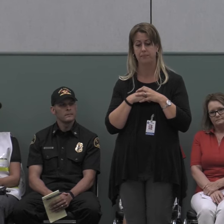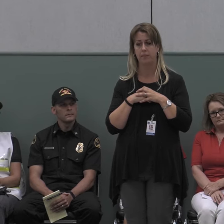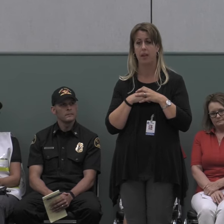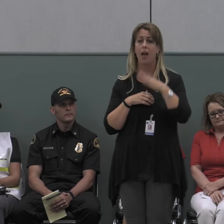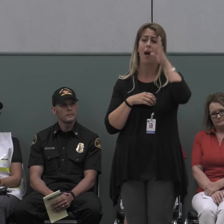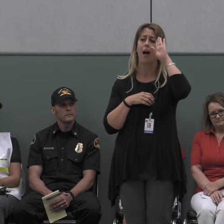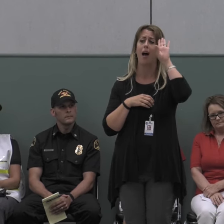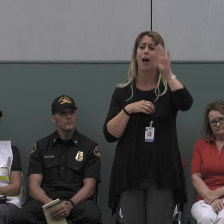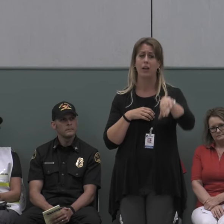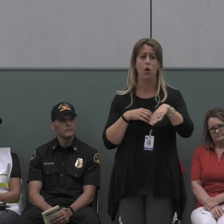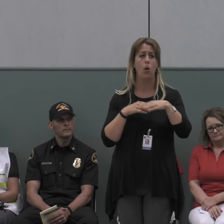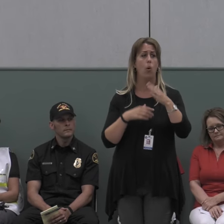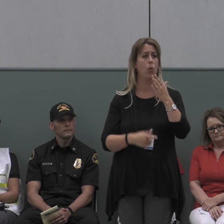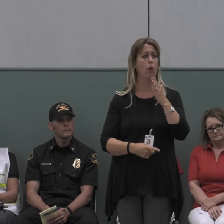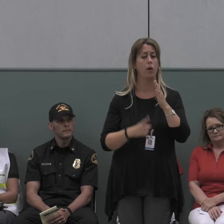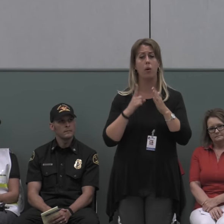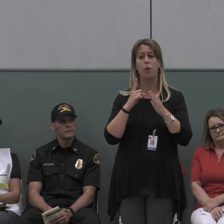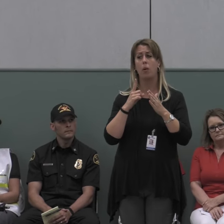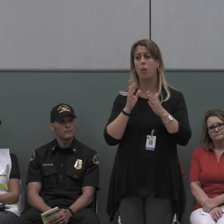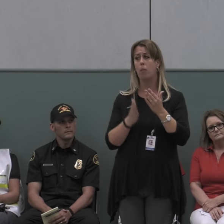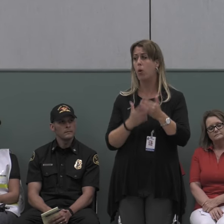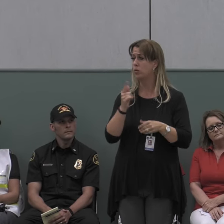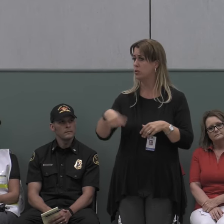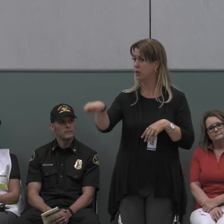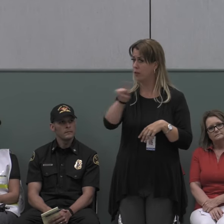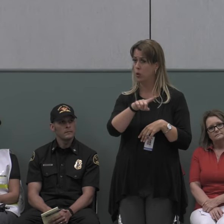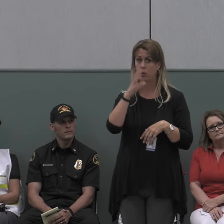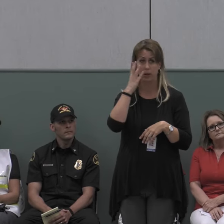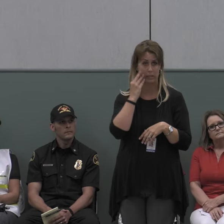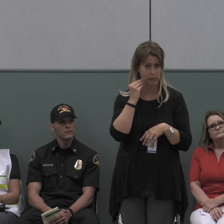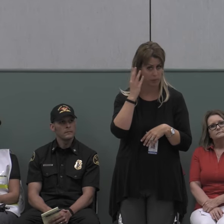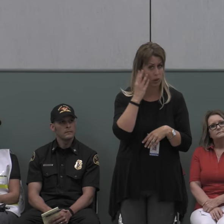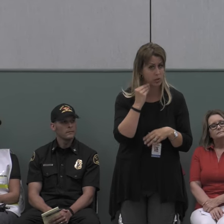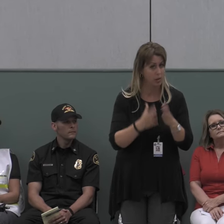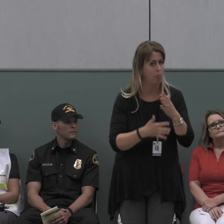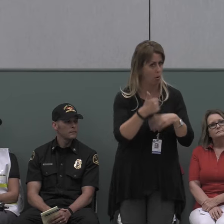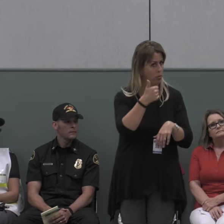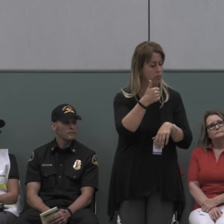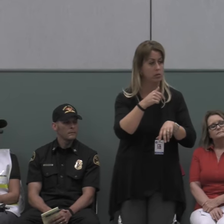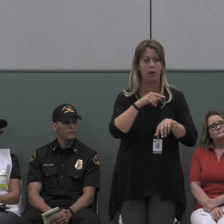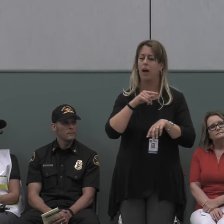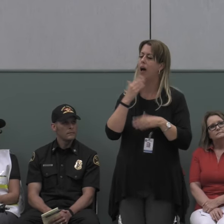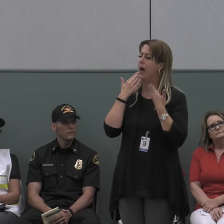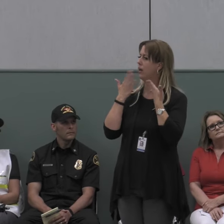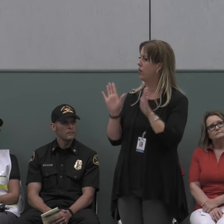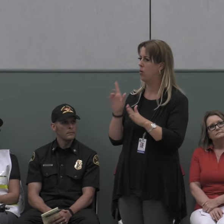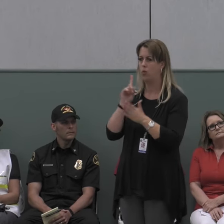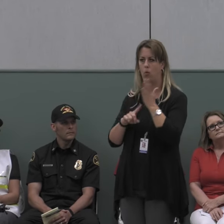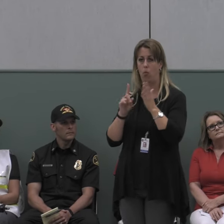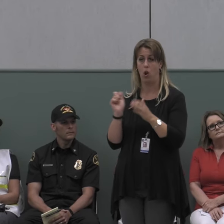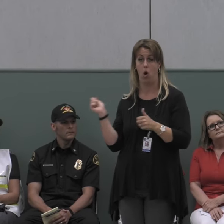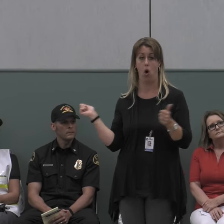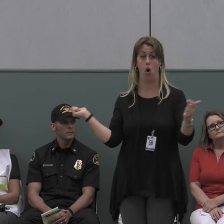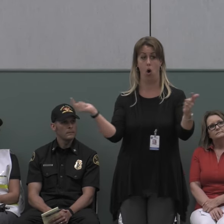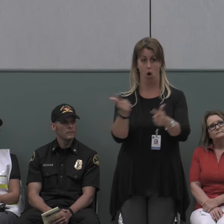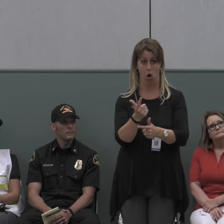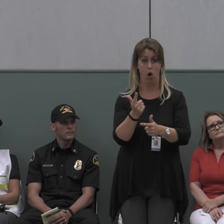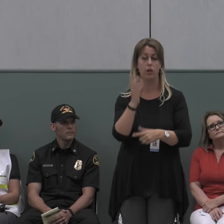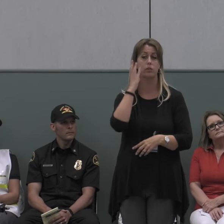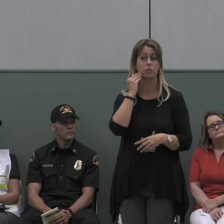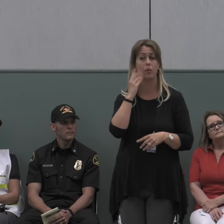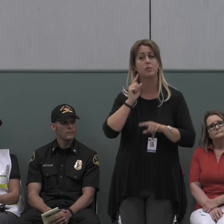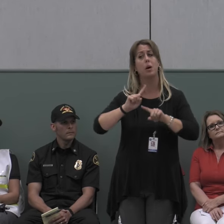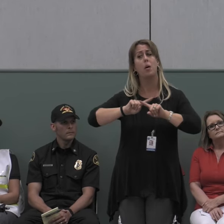you are going through. I don't know what all of you are going through, but I know we have